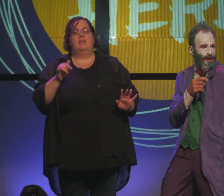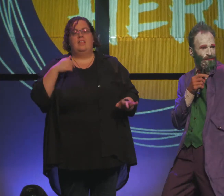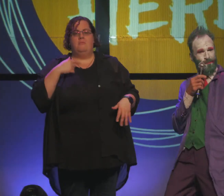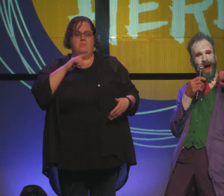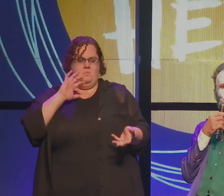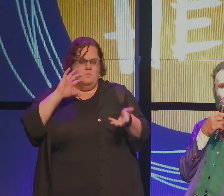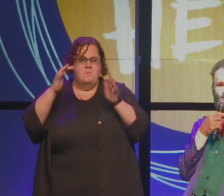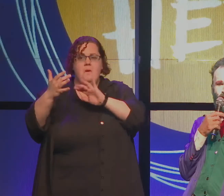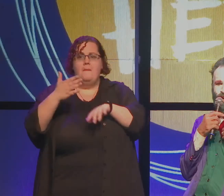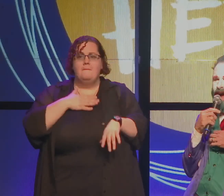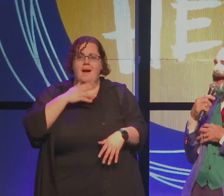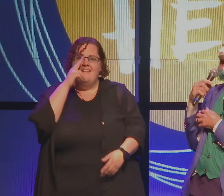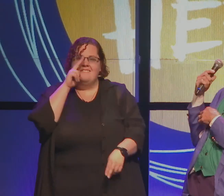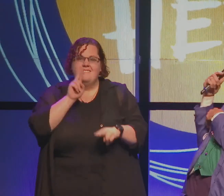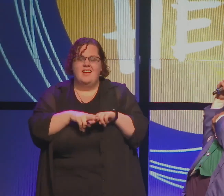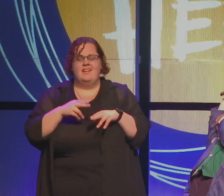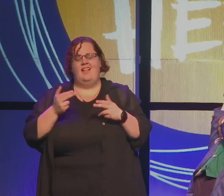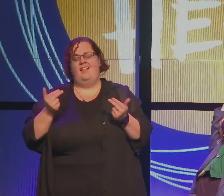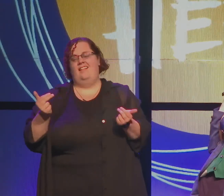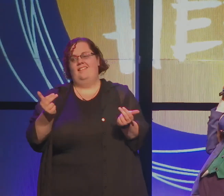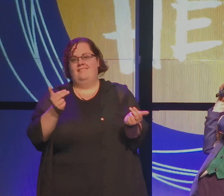ruin all of my fun.